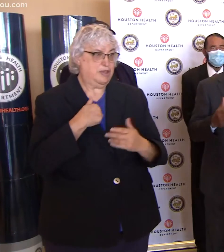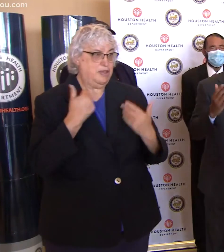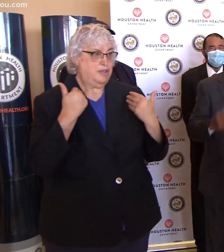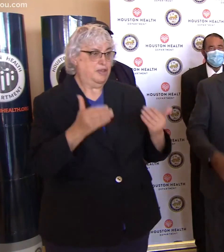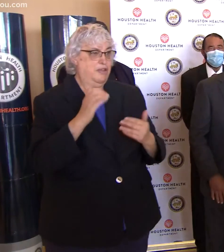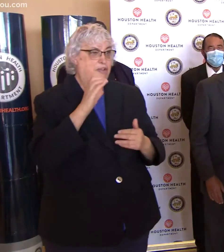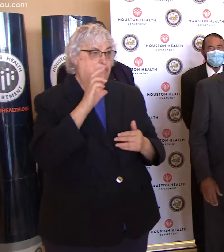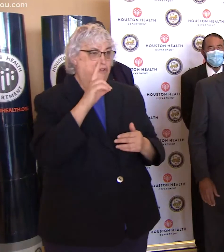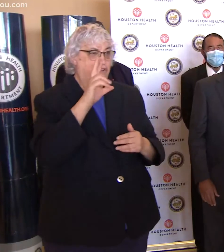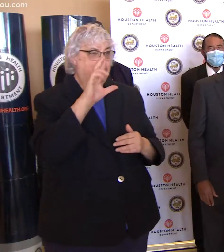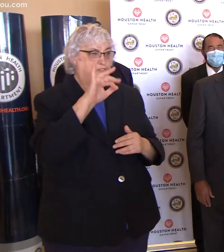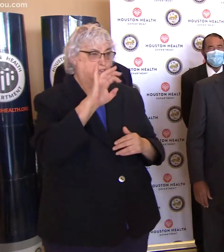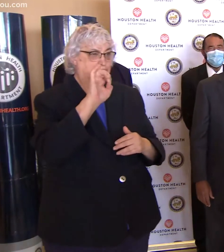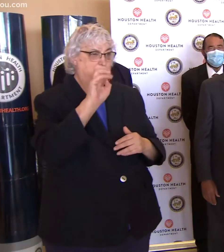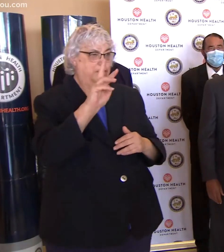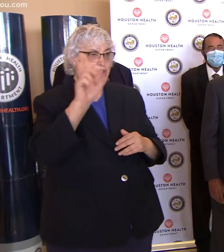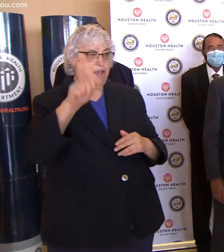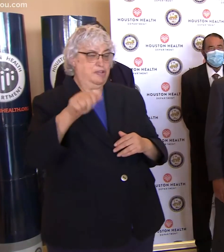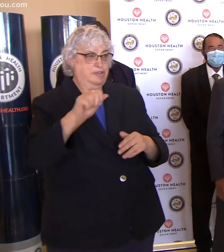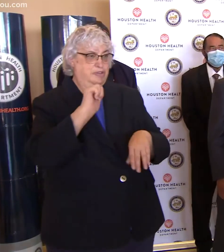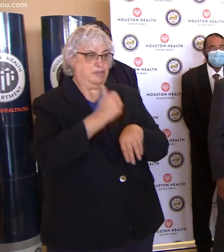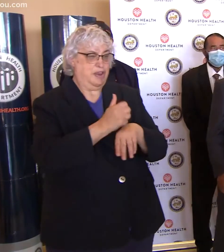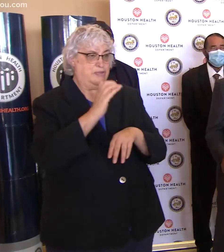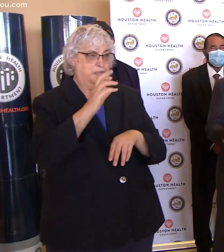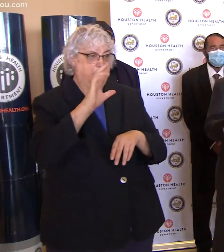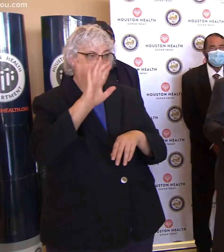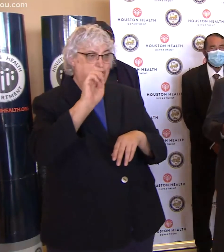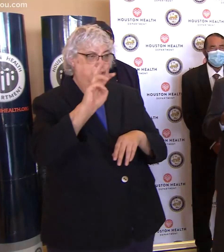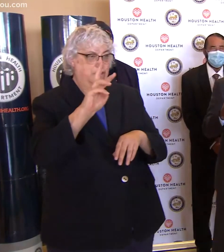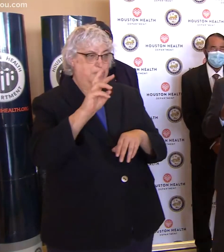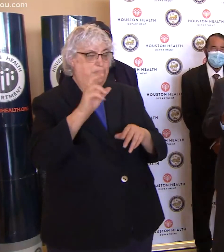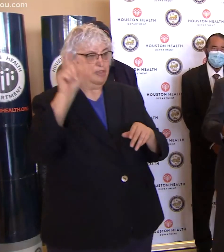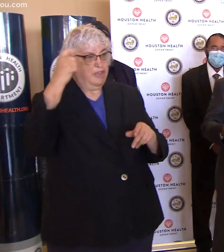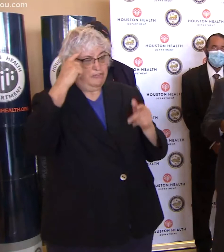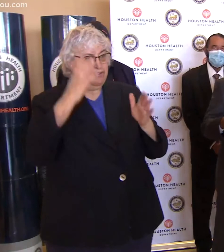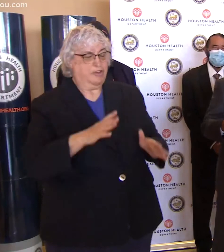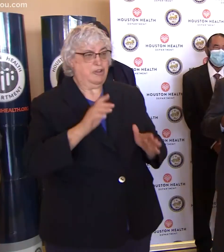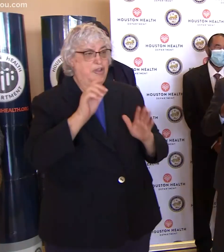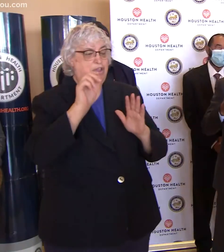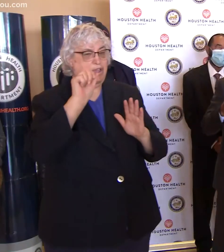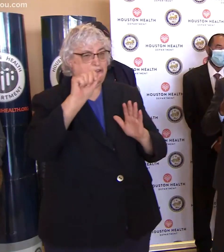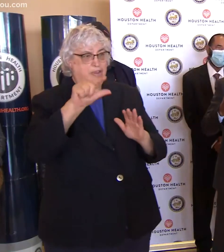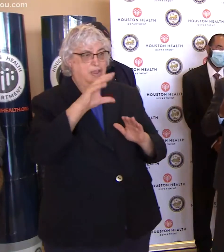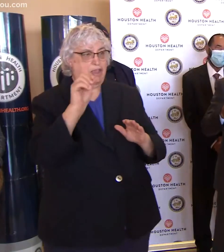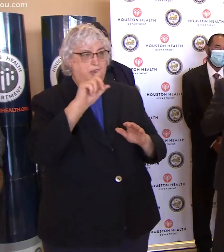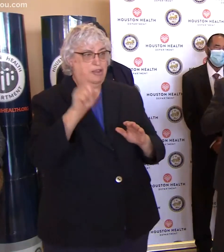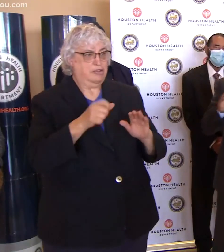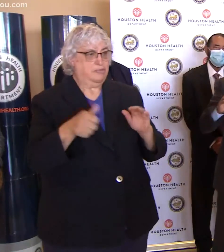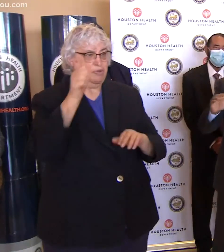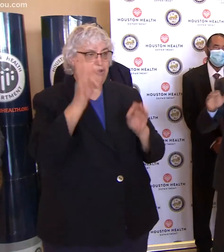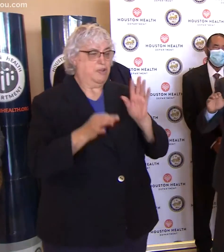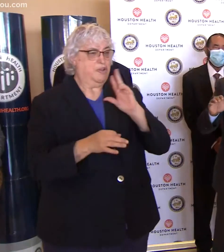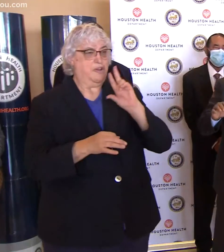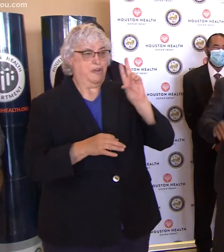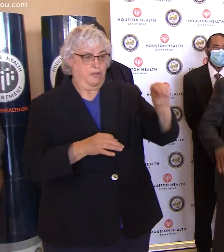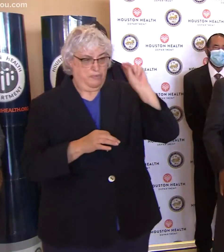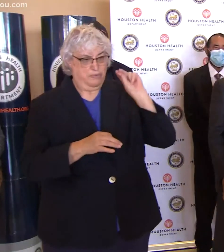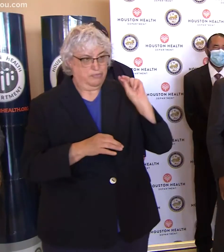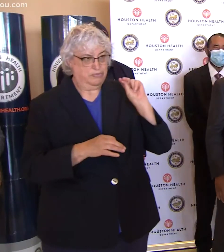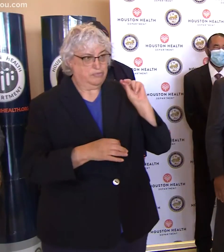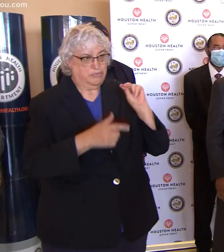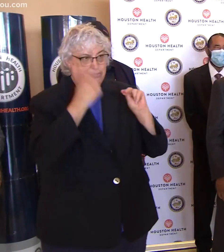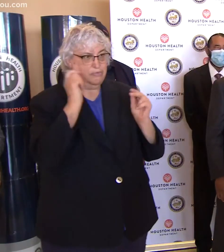curfew, but you saw where Austin put in a curfew, and that's been challenged by the governor and the attorney general, and then the Texas Supreme Court said no to that